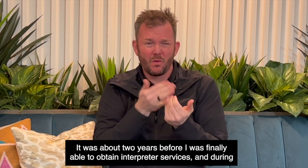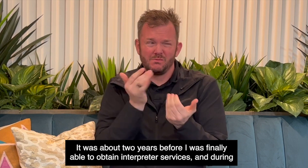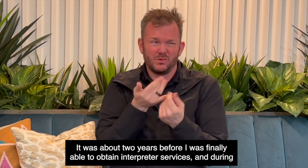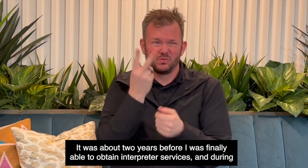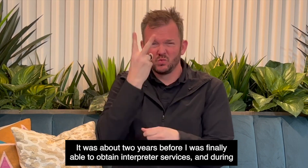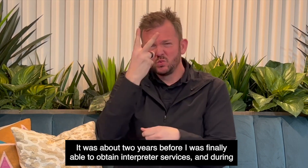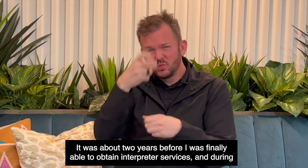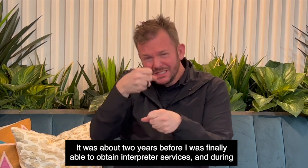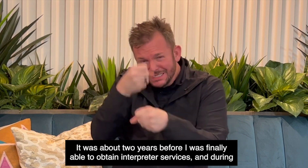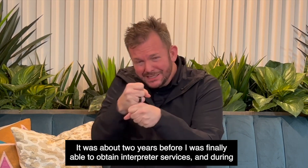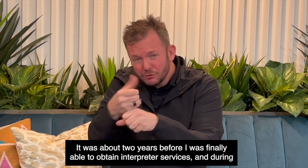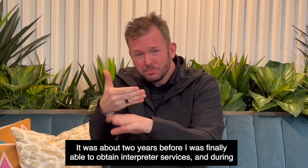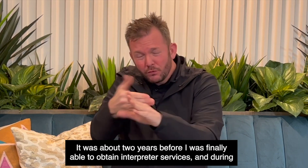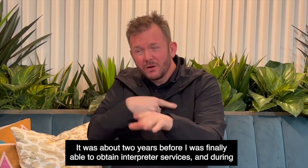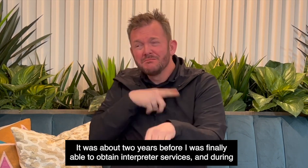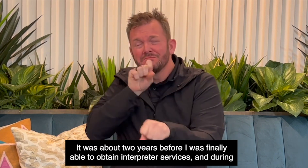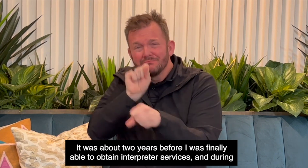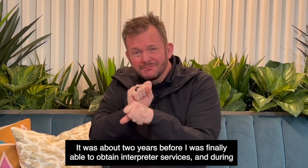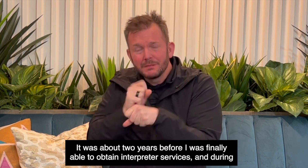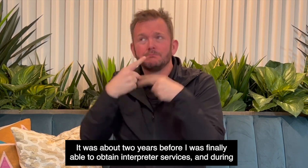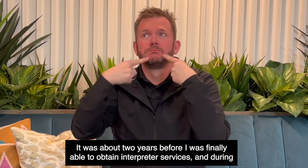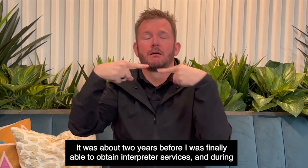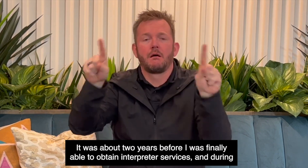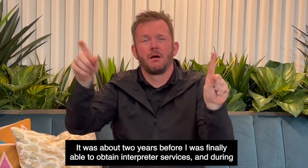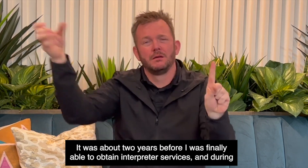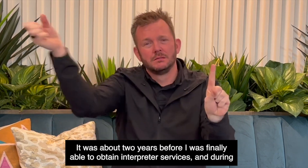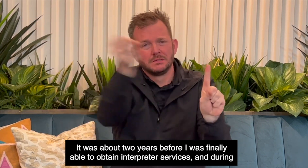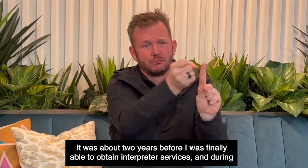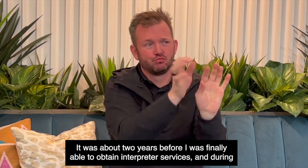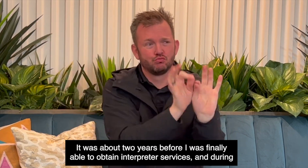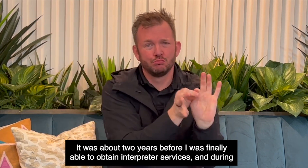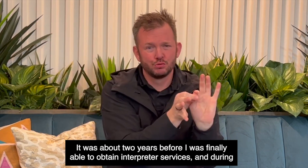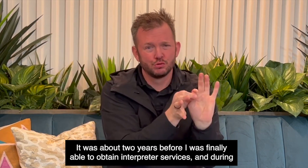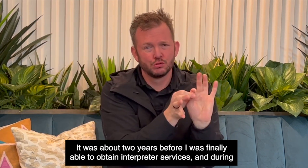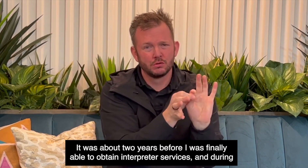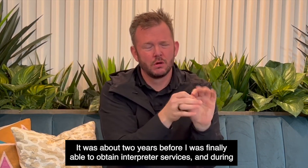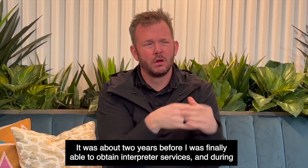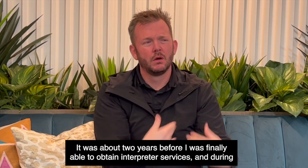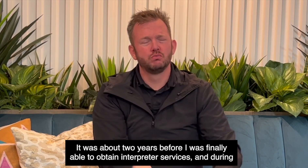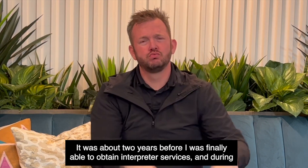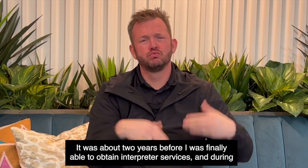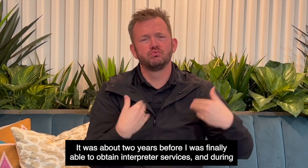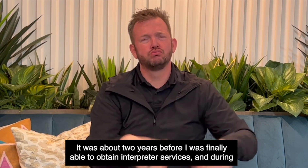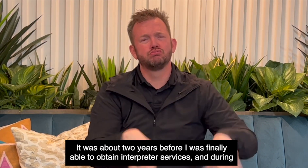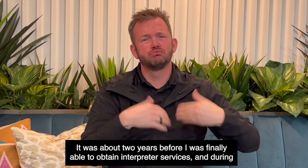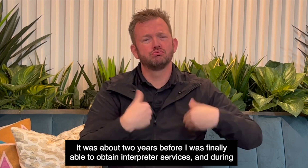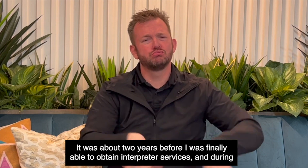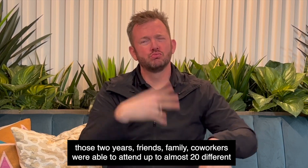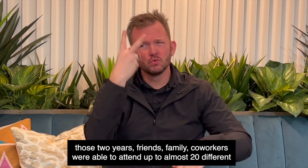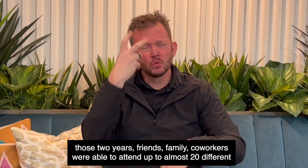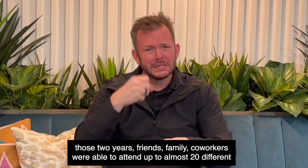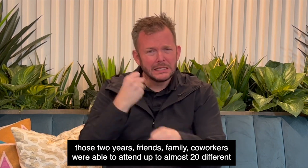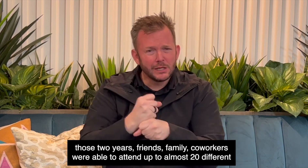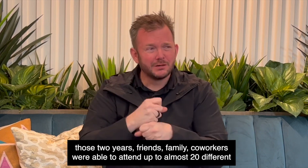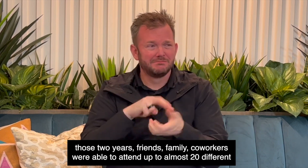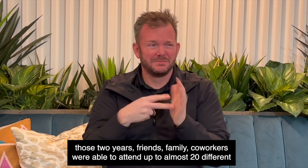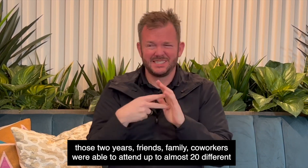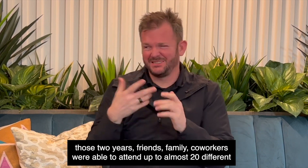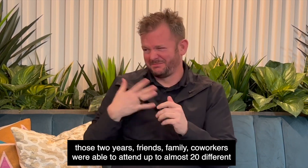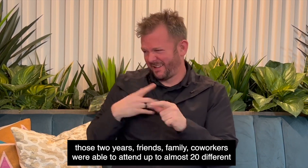about, say, 2 years before I was finally able to obtain interpreter services. And during those 2 years,